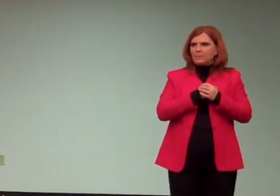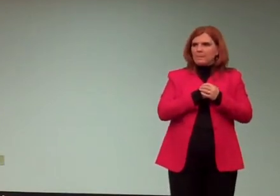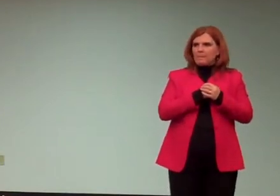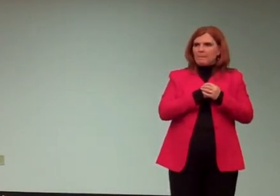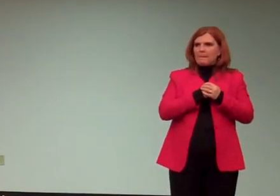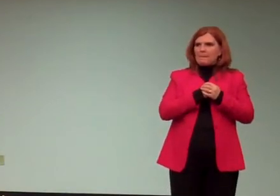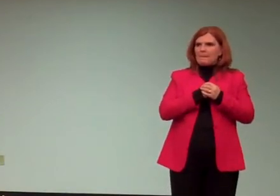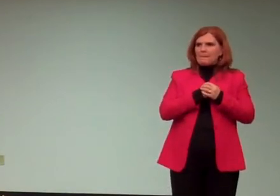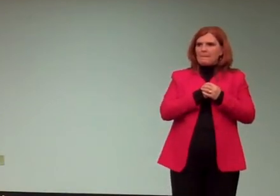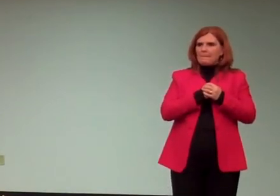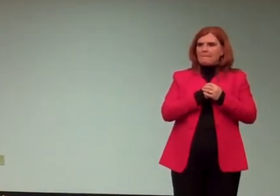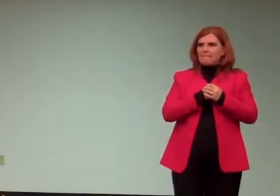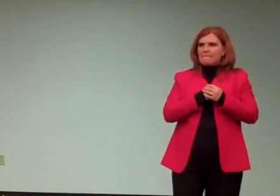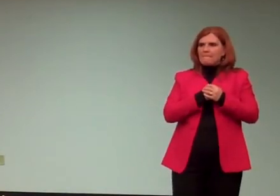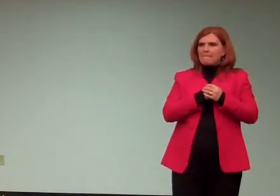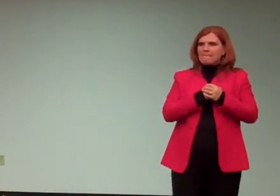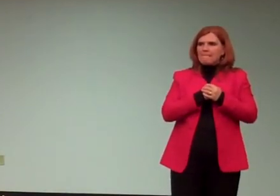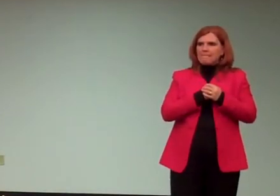For example. I mean, really.